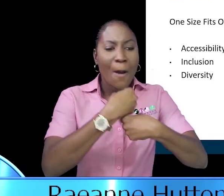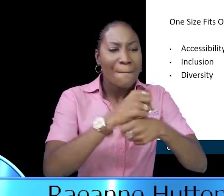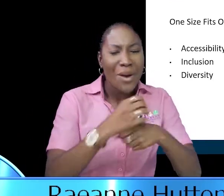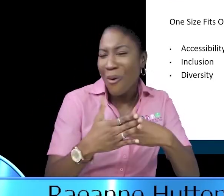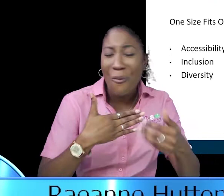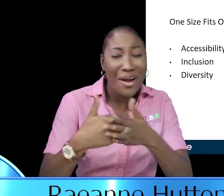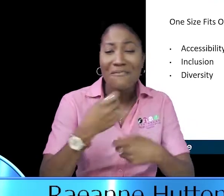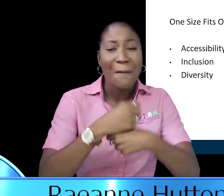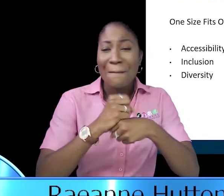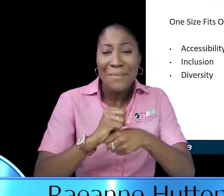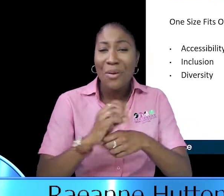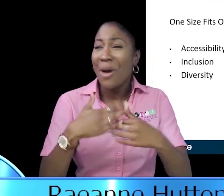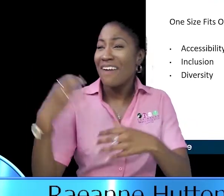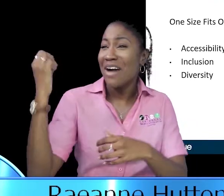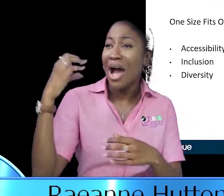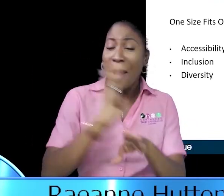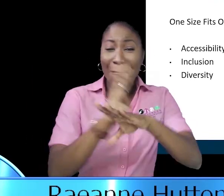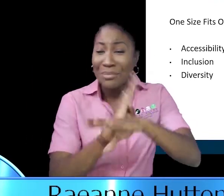design, development,